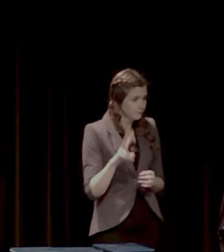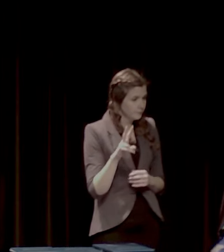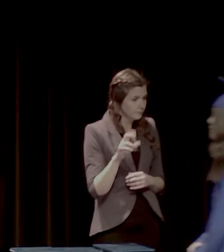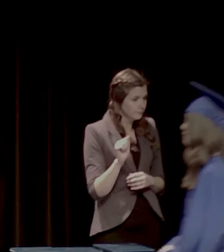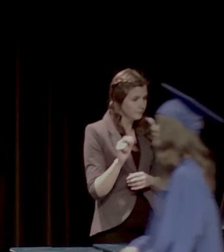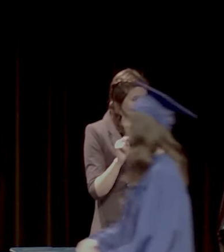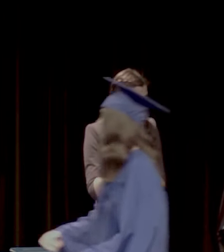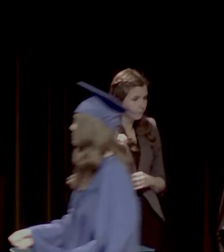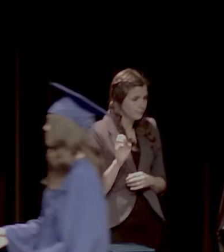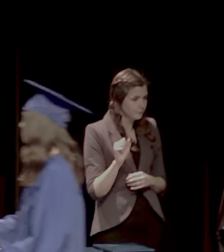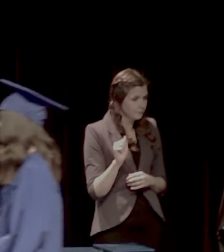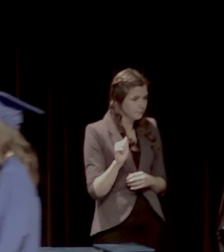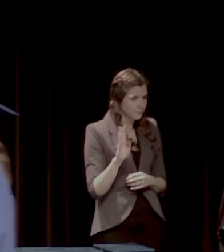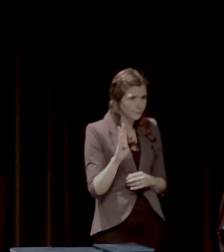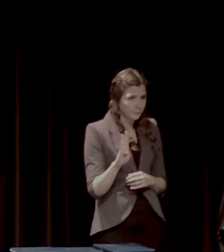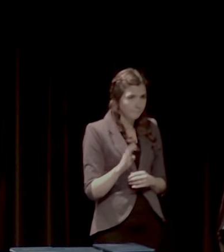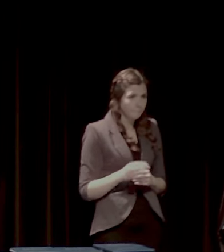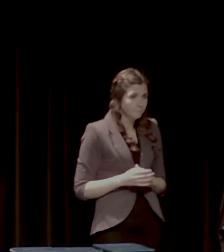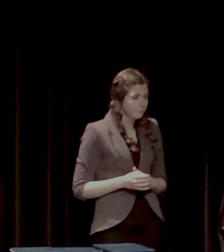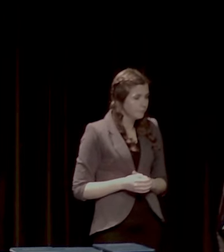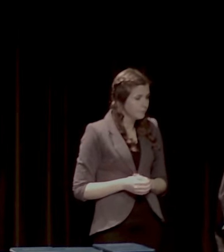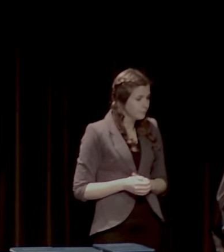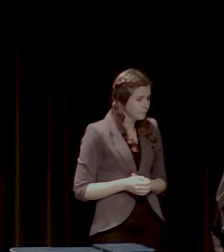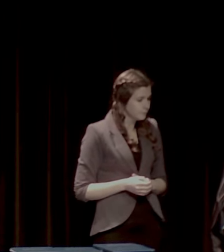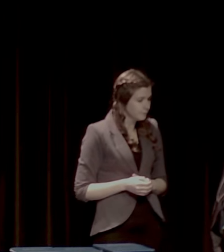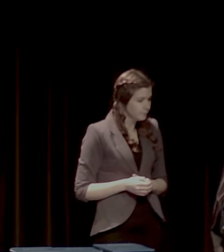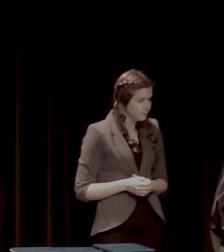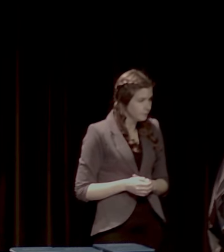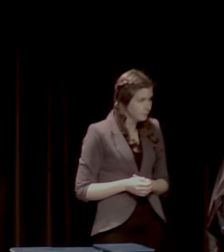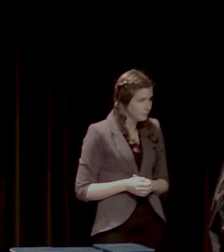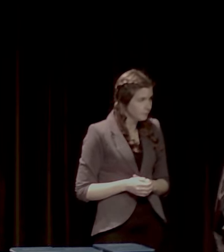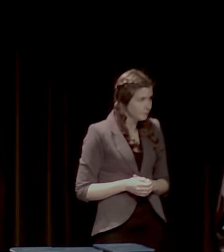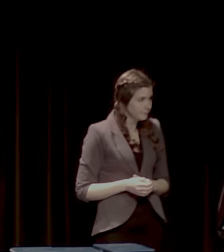Vanessa Ball, Associate in Science, Liberal Arts.